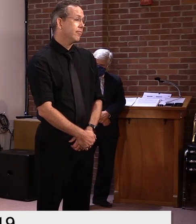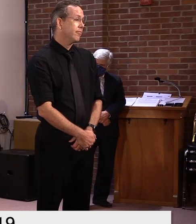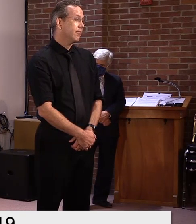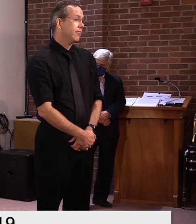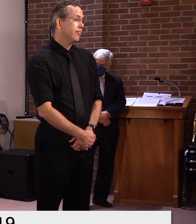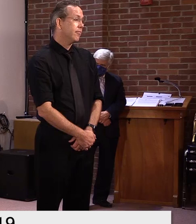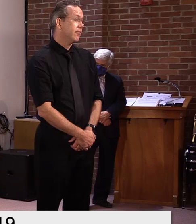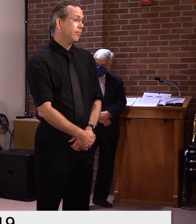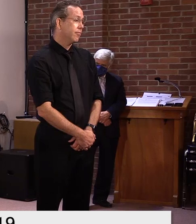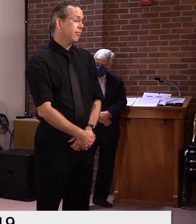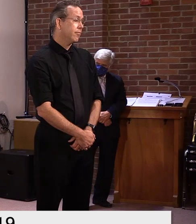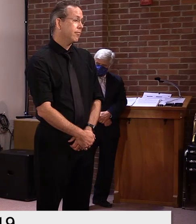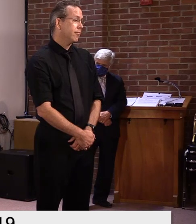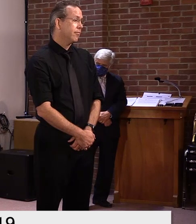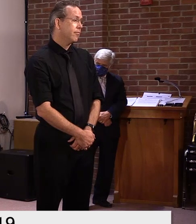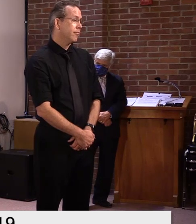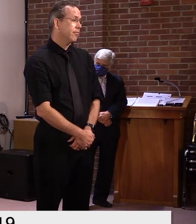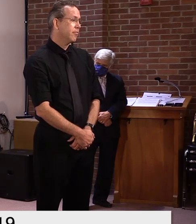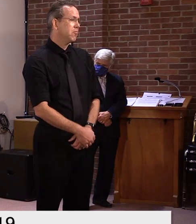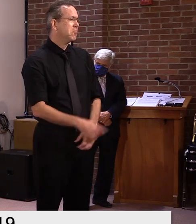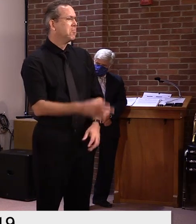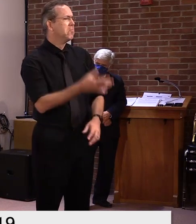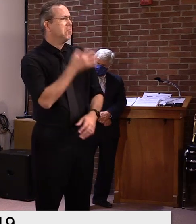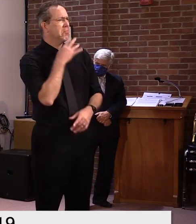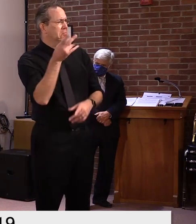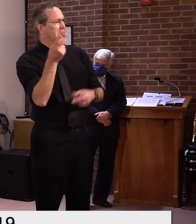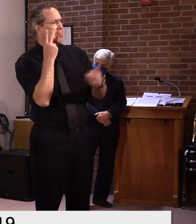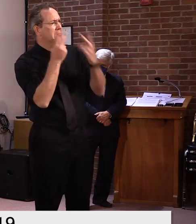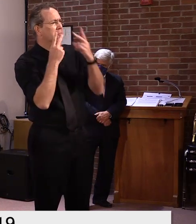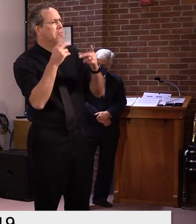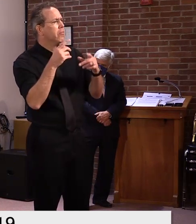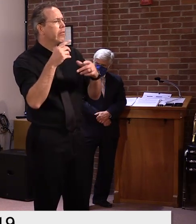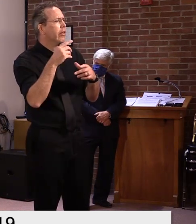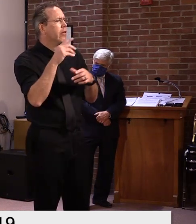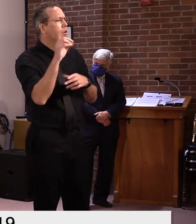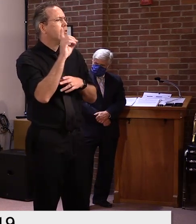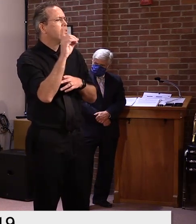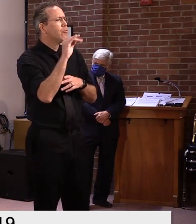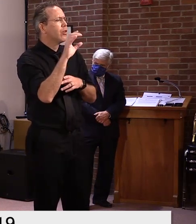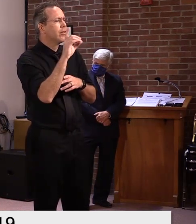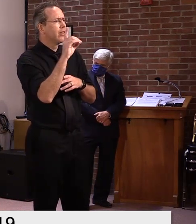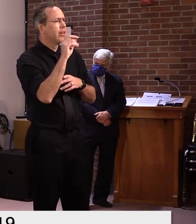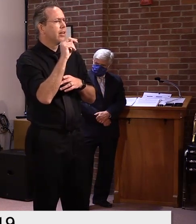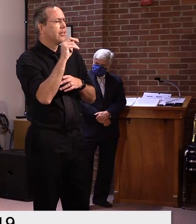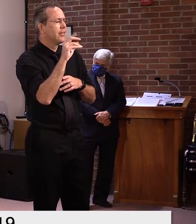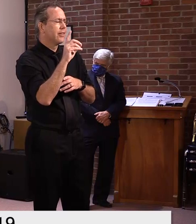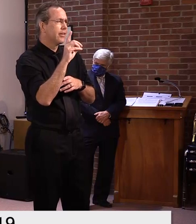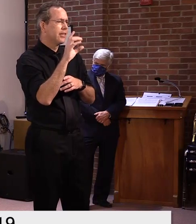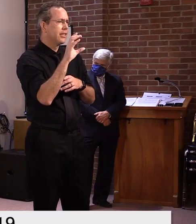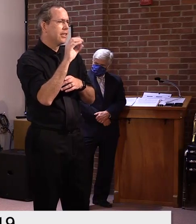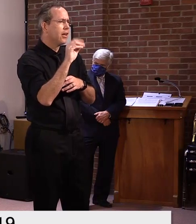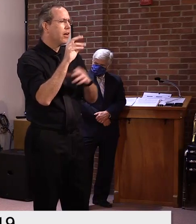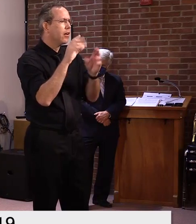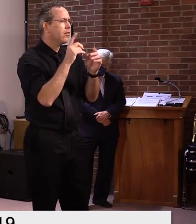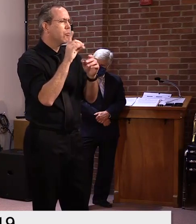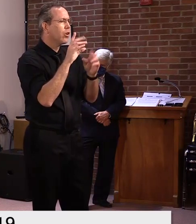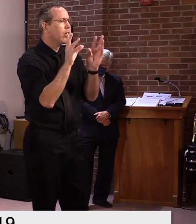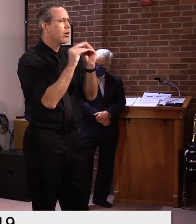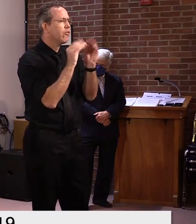Biden. Yeah, as you probably have heard over the last few months, or maybe the last couple of years,